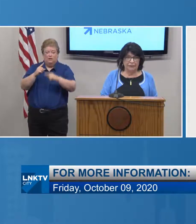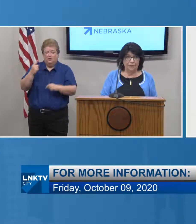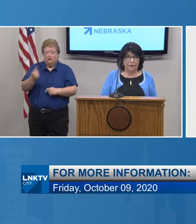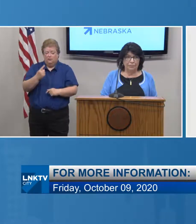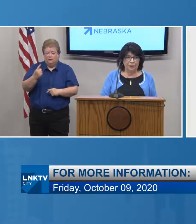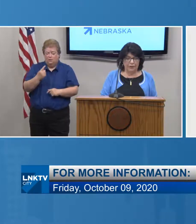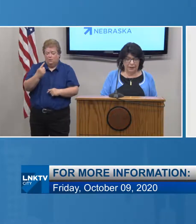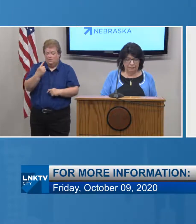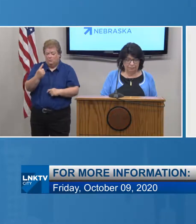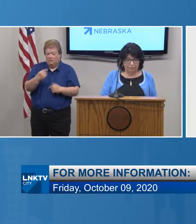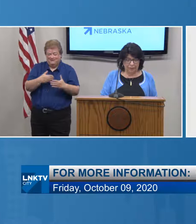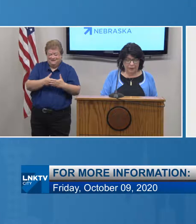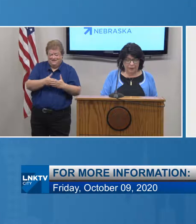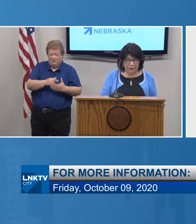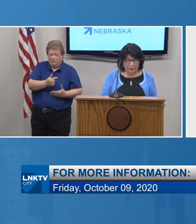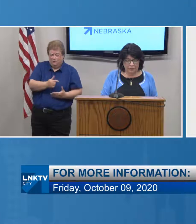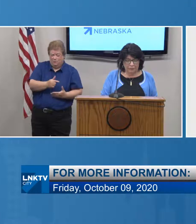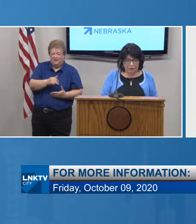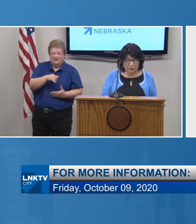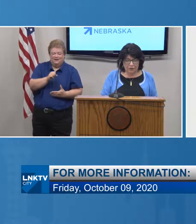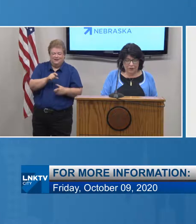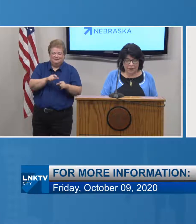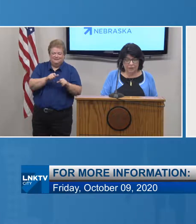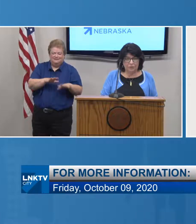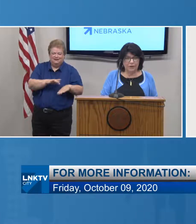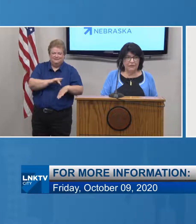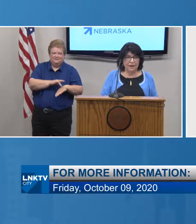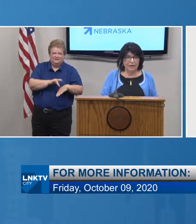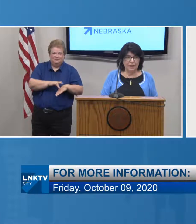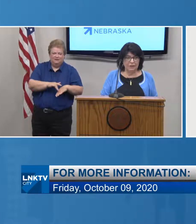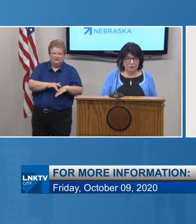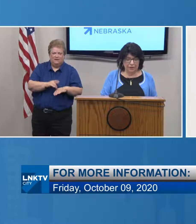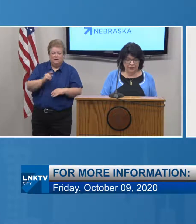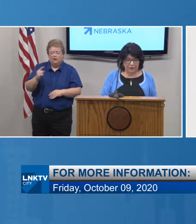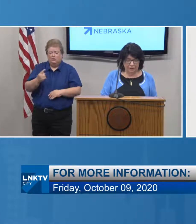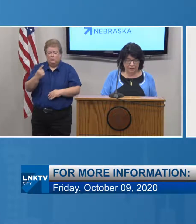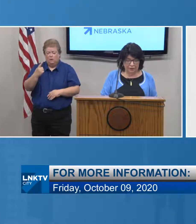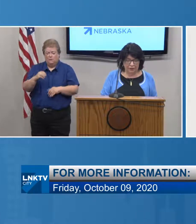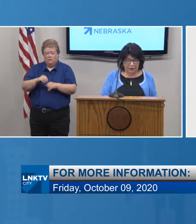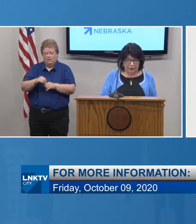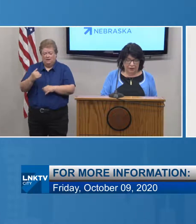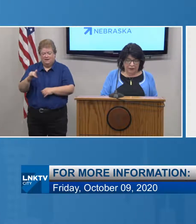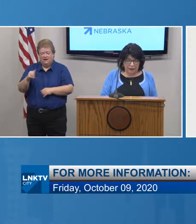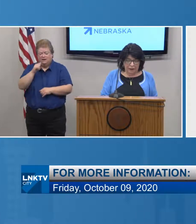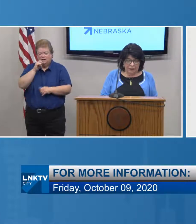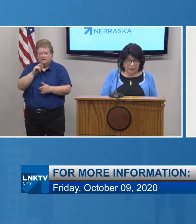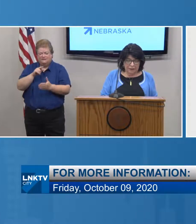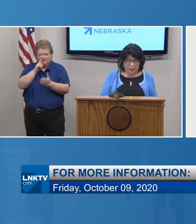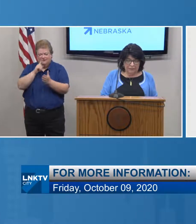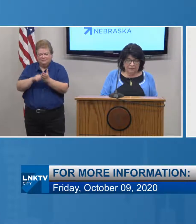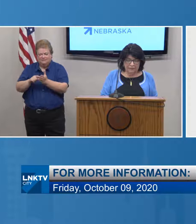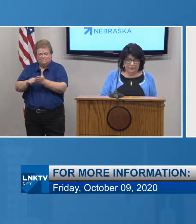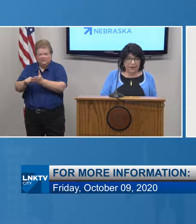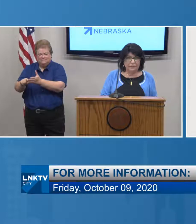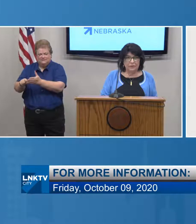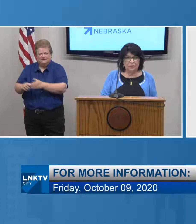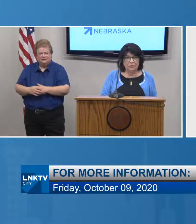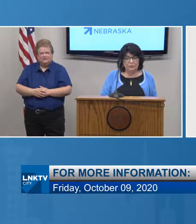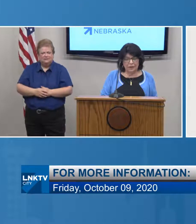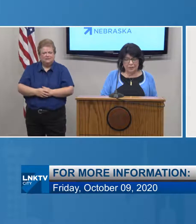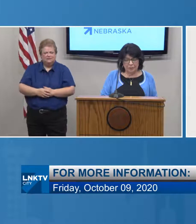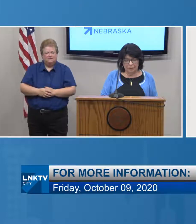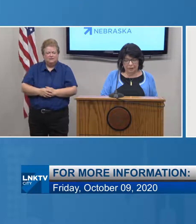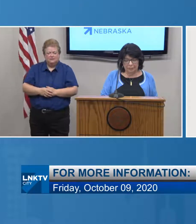testing availability. The only measure in yellow is contact tracing. Connected cases,